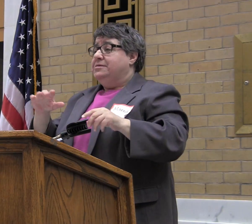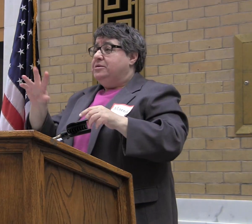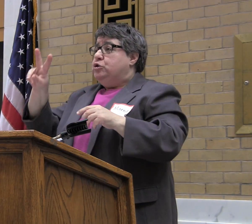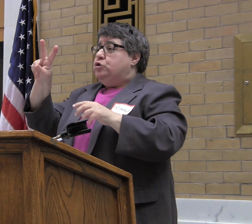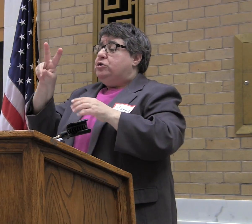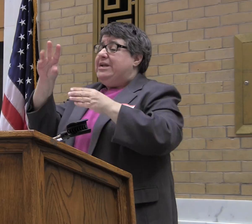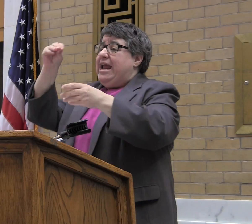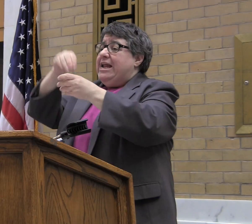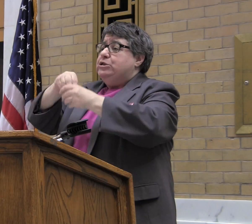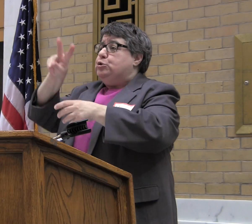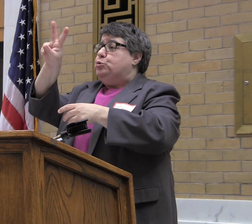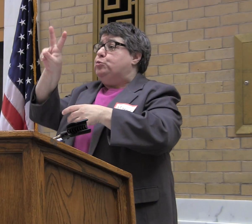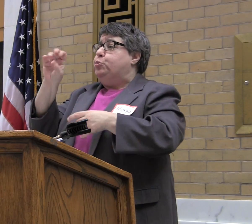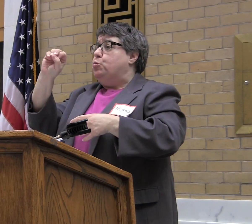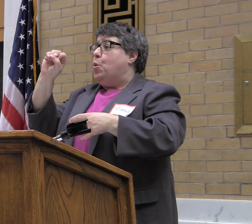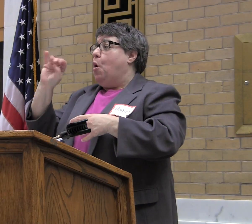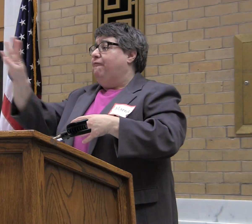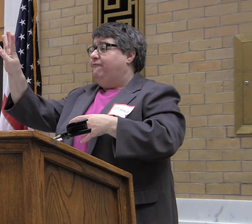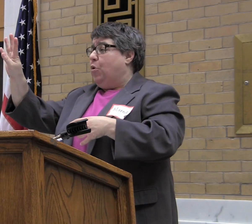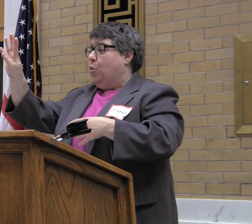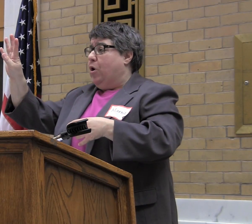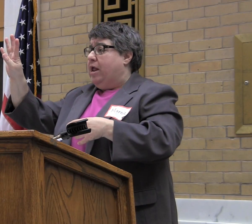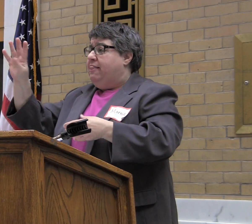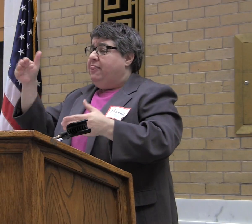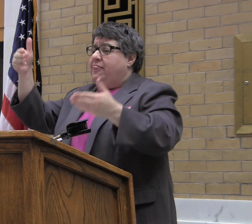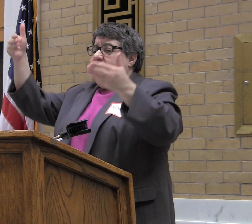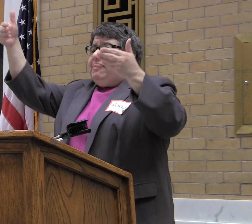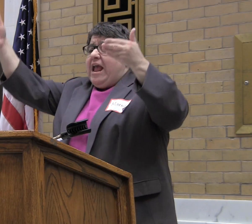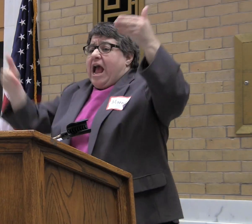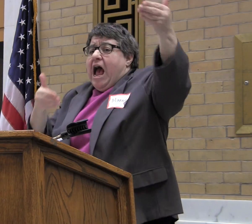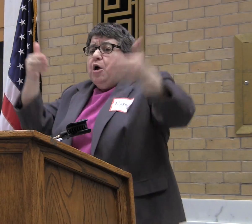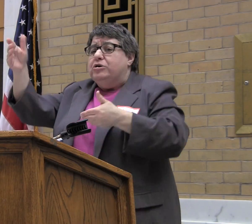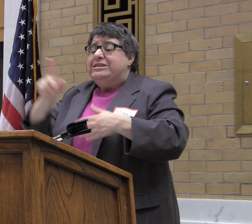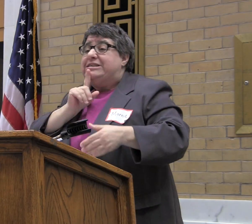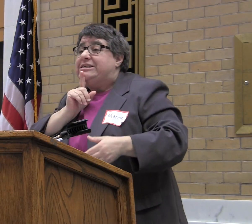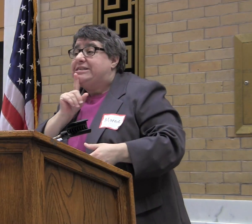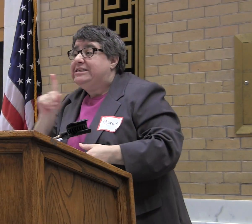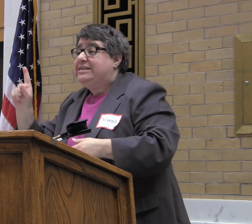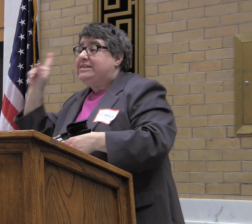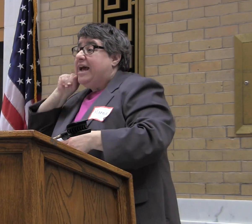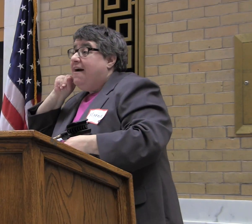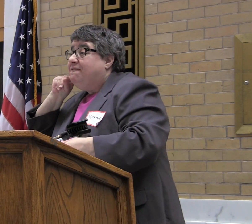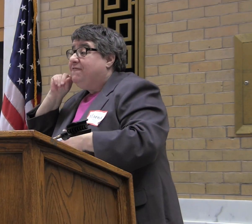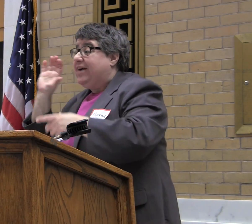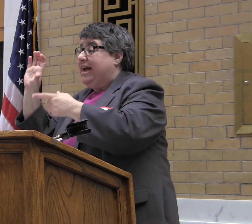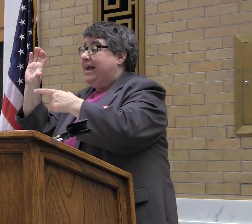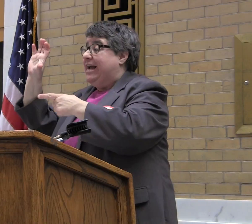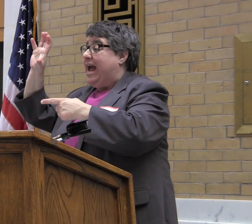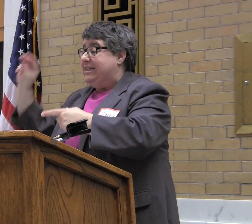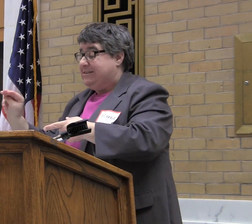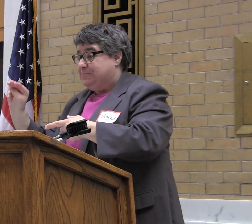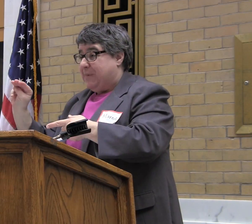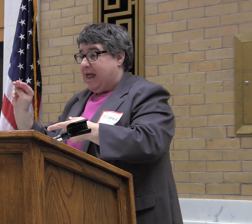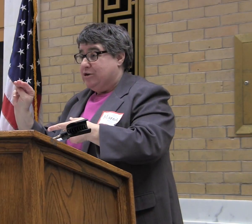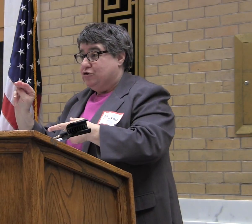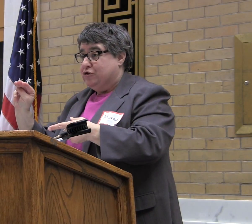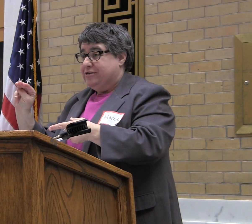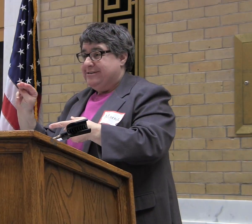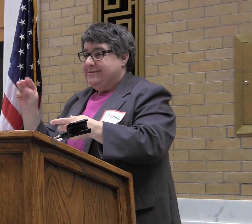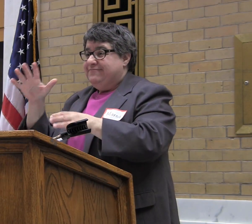And the biggest addition to that was in 2004 when they hired deaf case managers